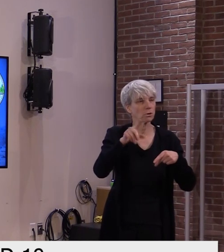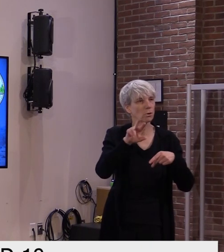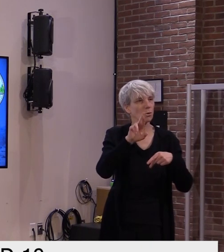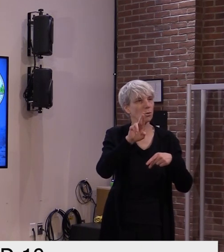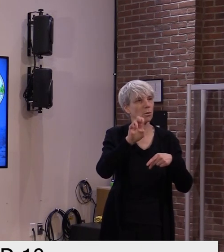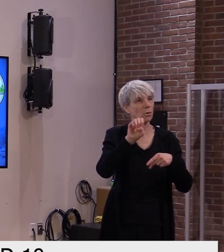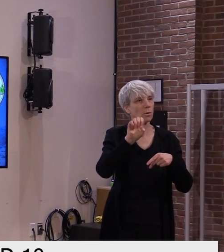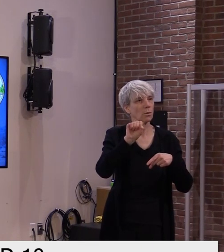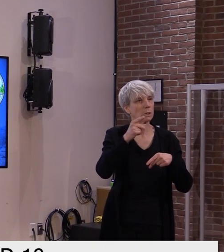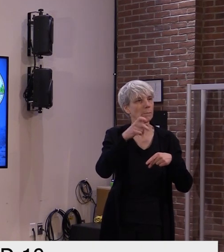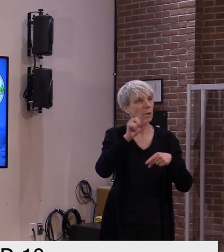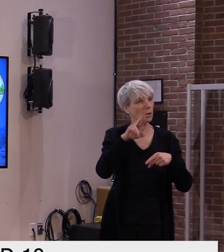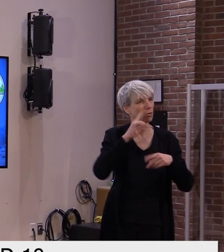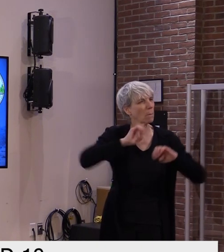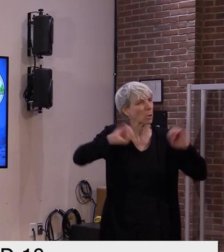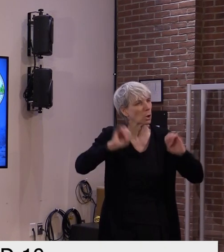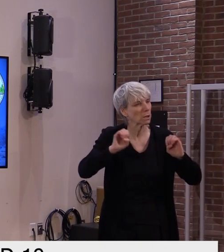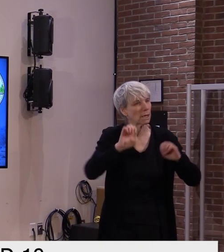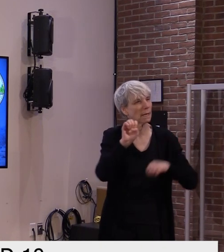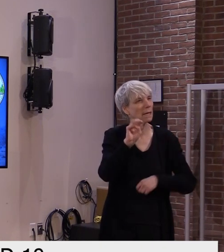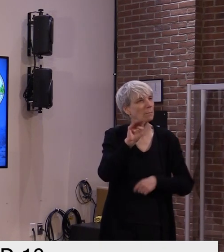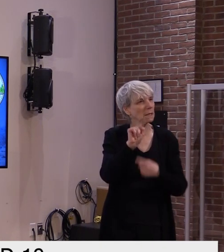they could get vaccinated.